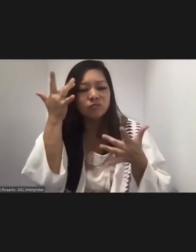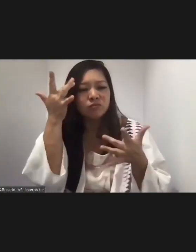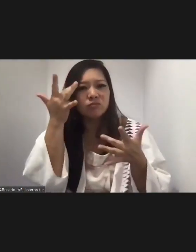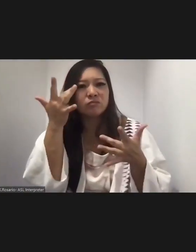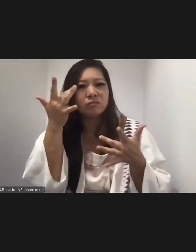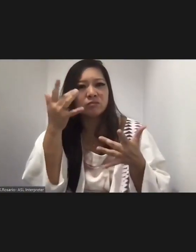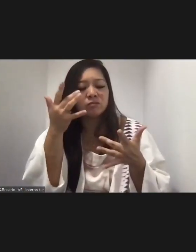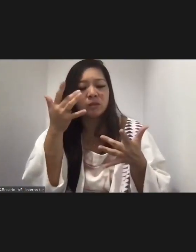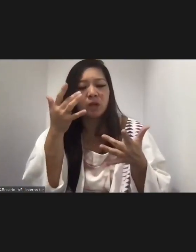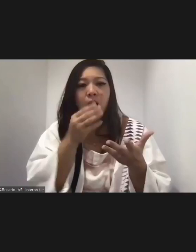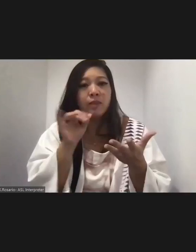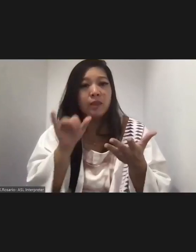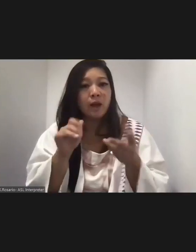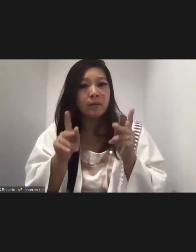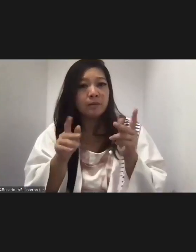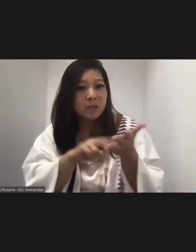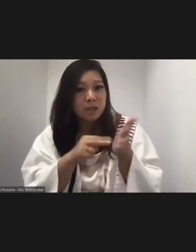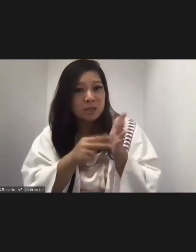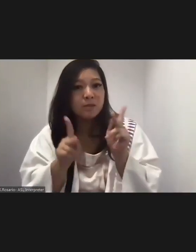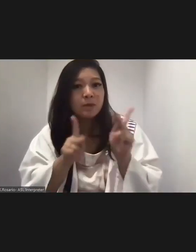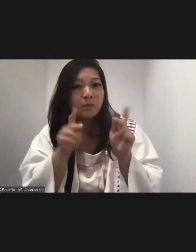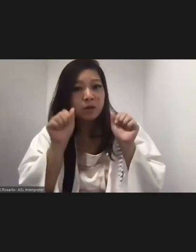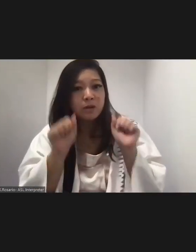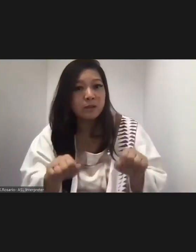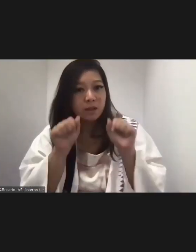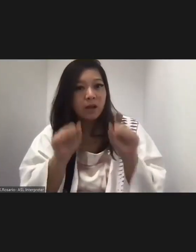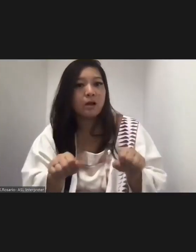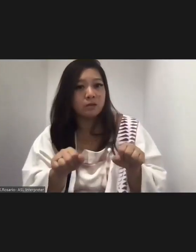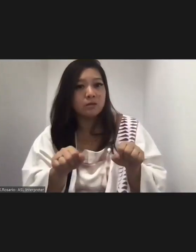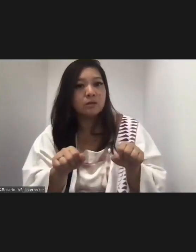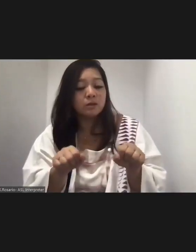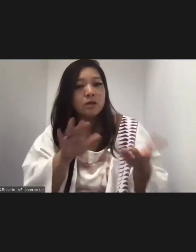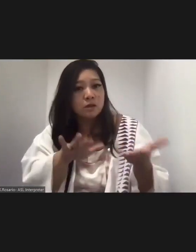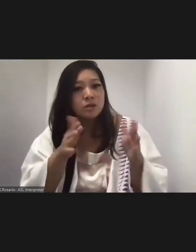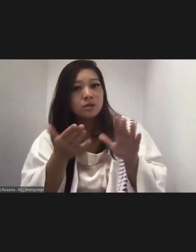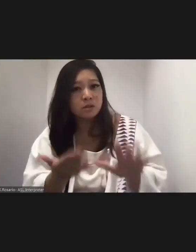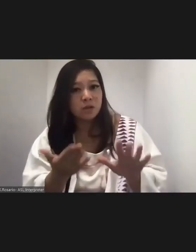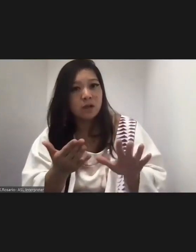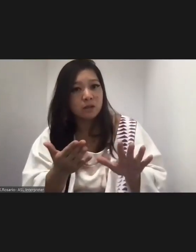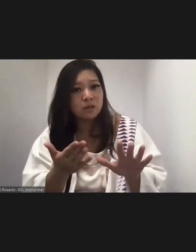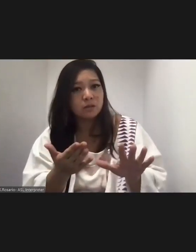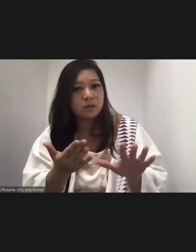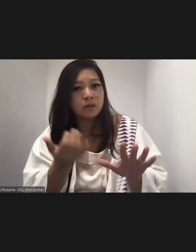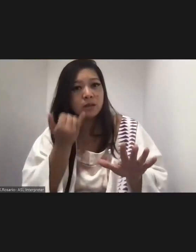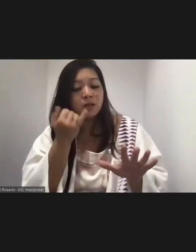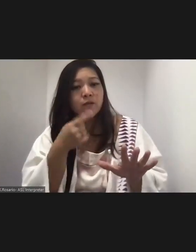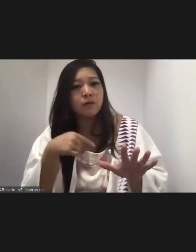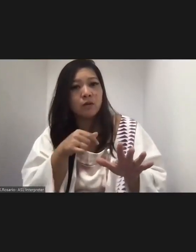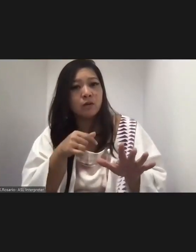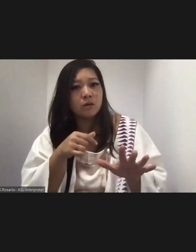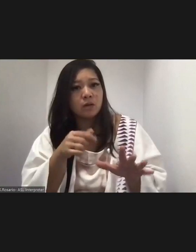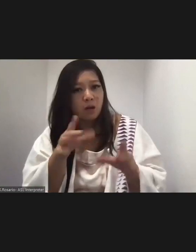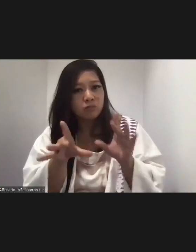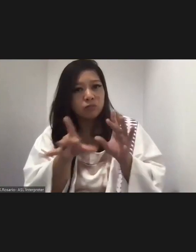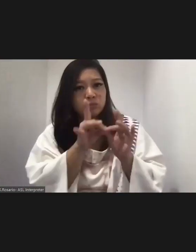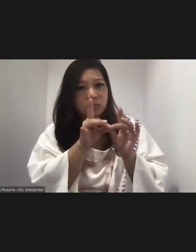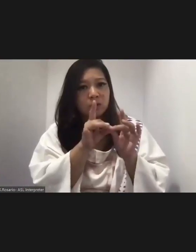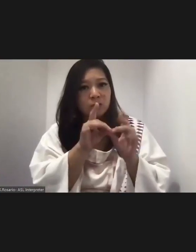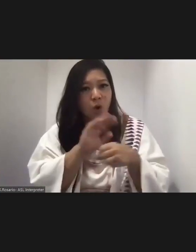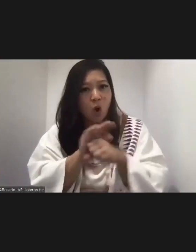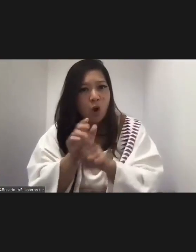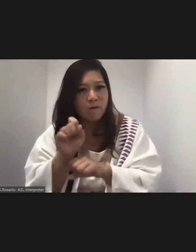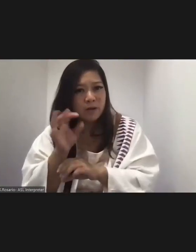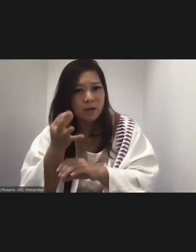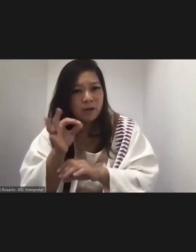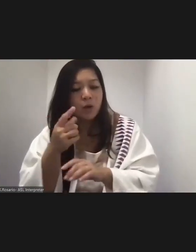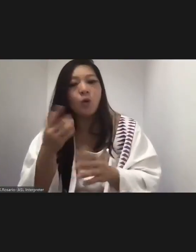that means people can die as a result of this virus. So what we